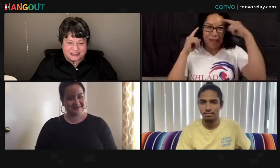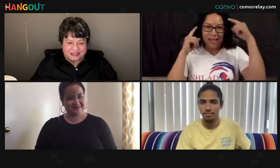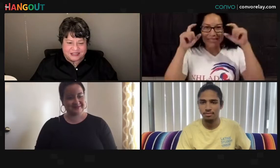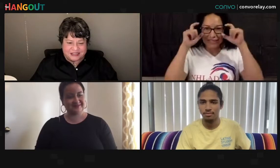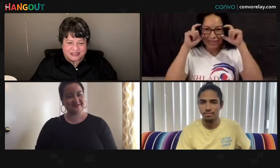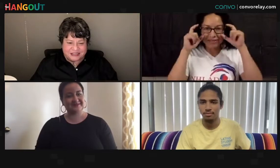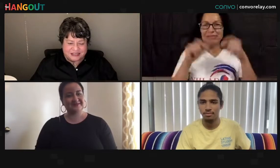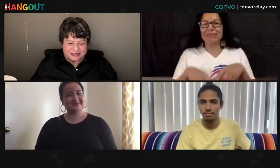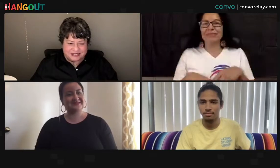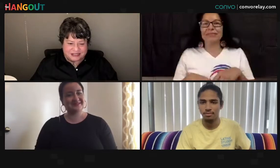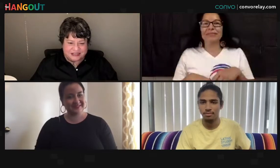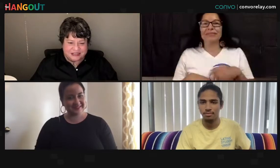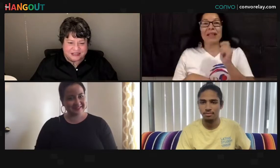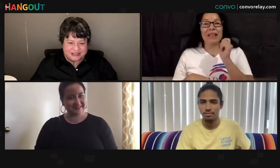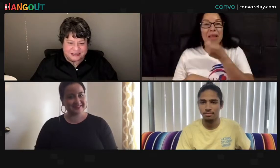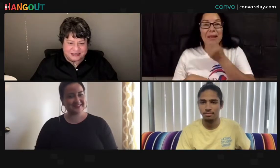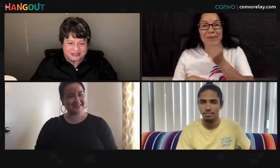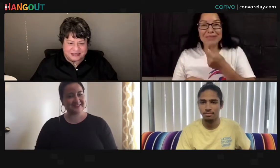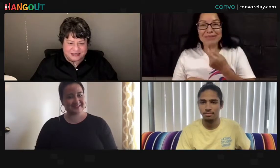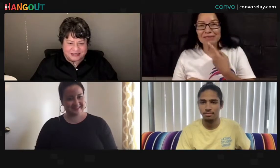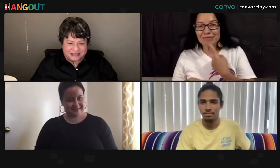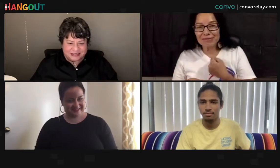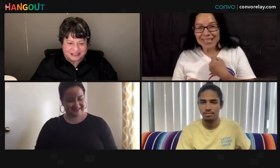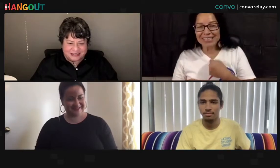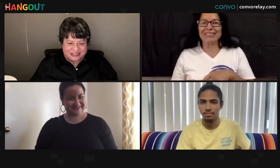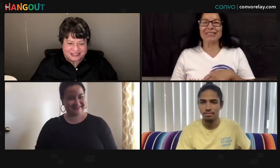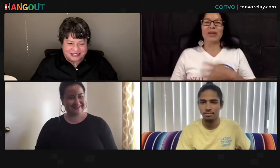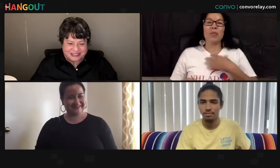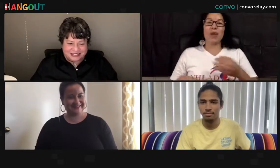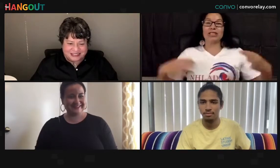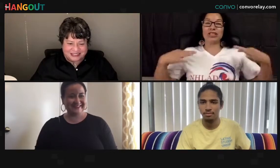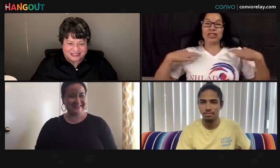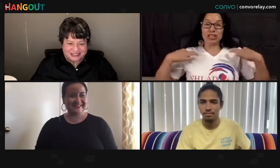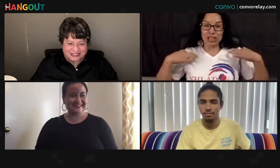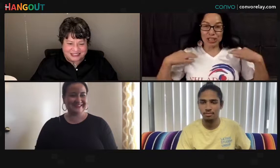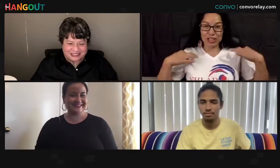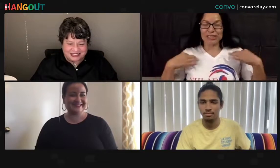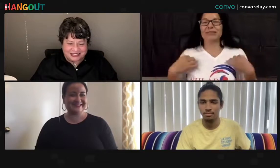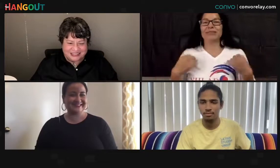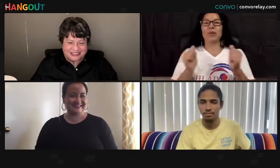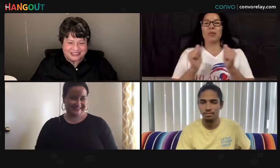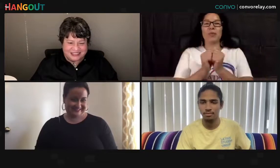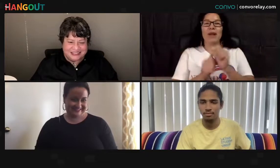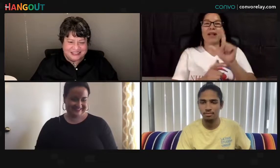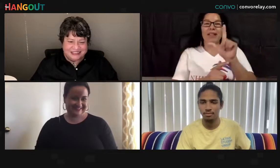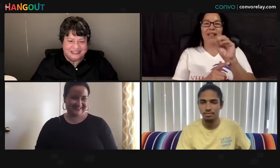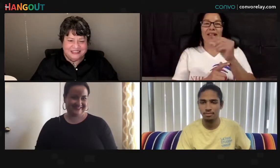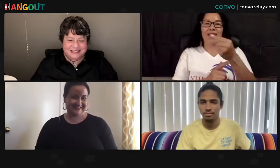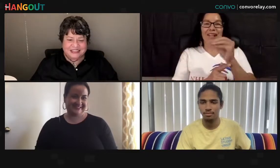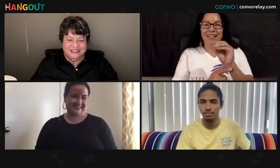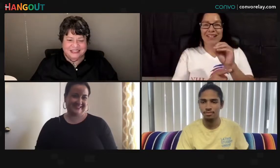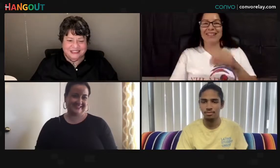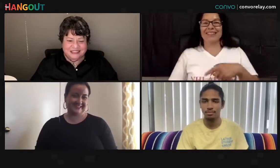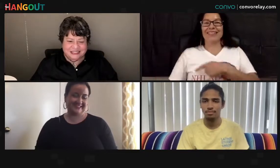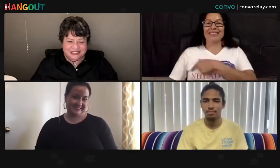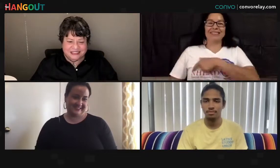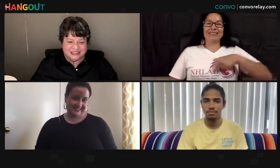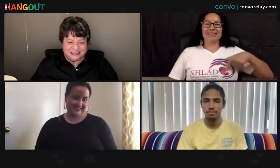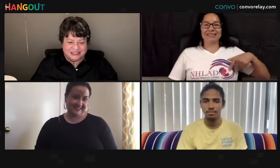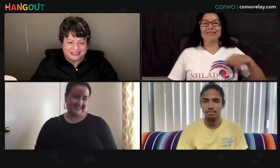it. I have black framed glasses. I have red lipstick, a white shirt on with a logo on